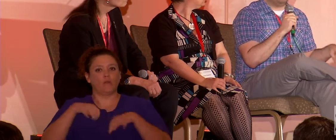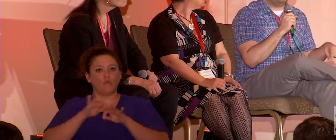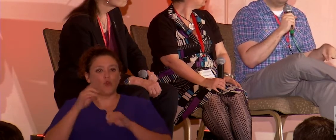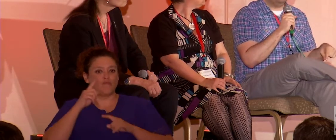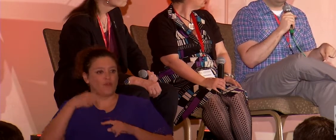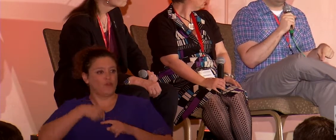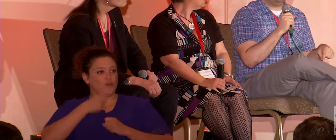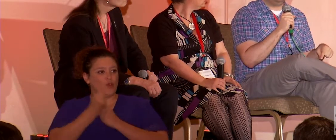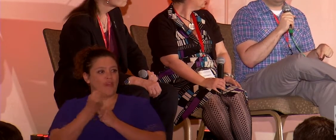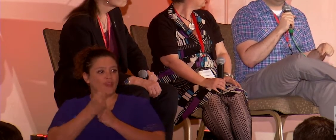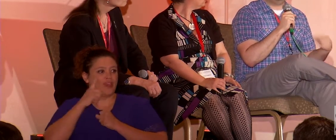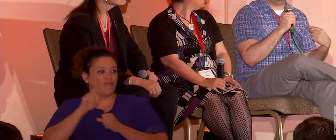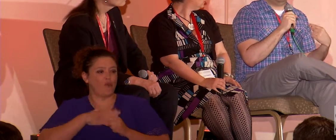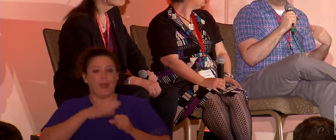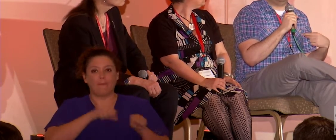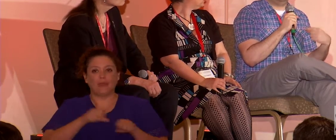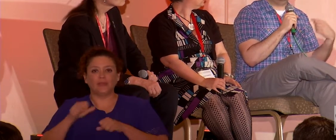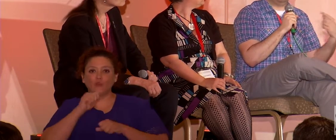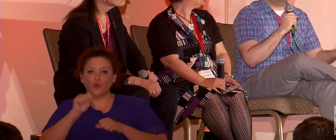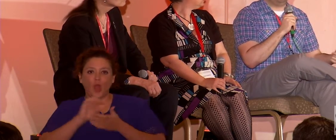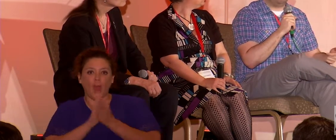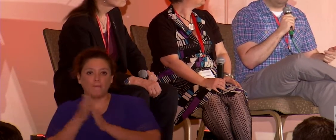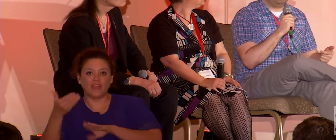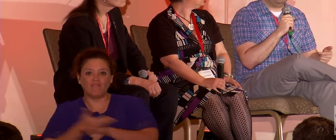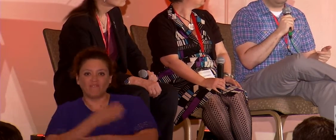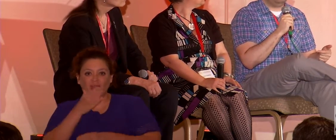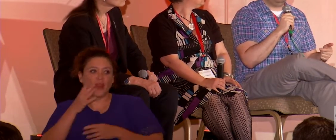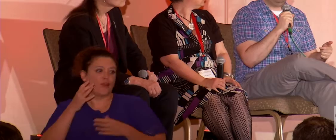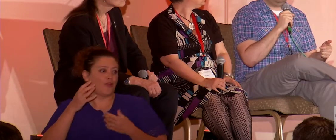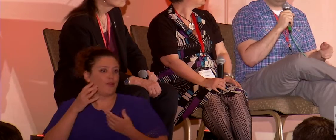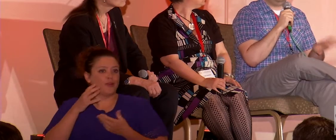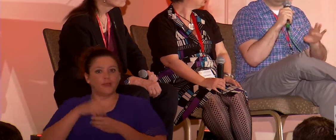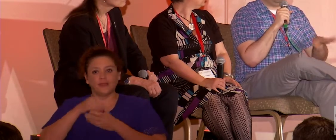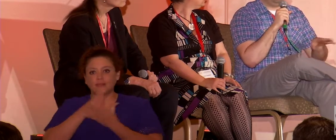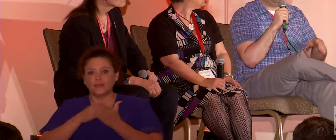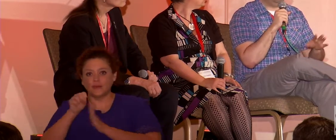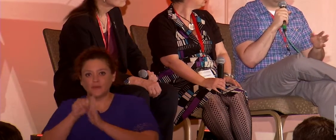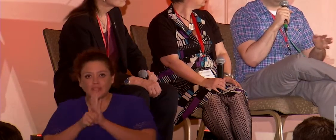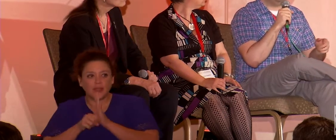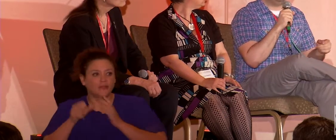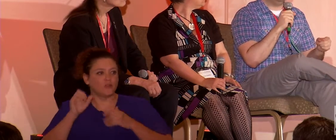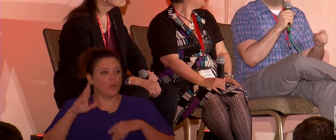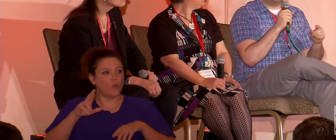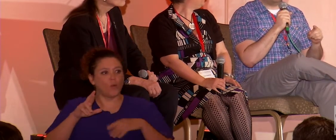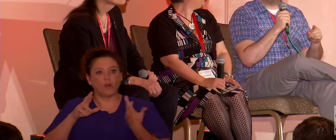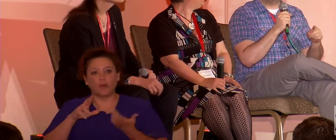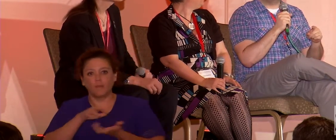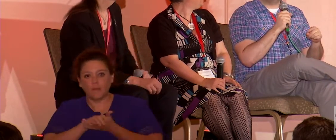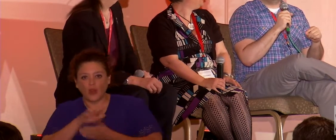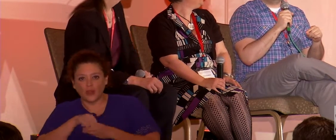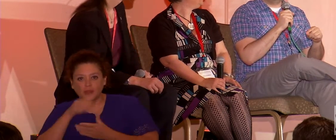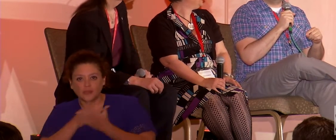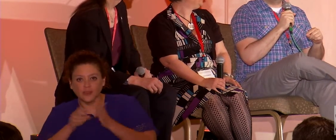not be fired in certain states or for my ability to have my marriage recognized in certain states, although I'm totally single, unfortunately.